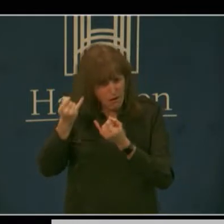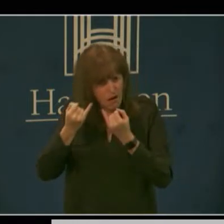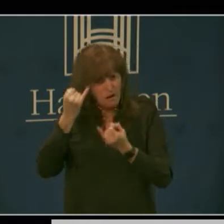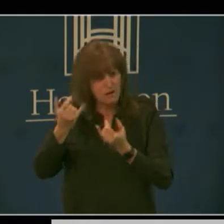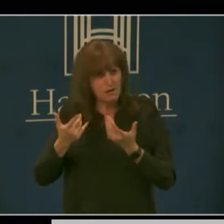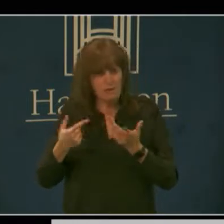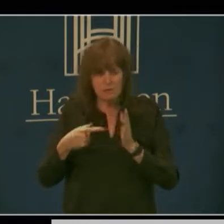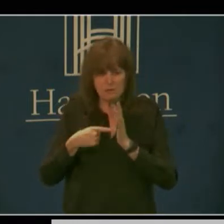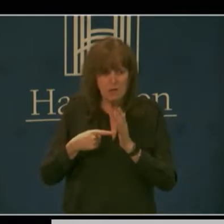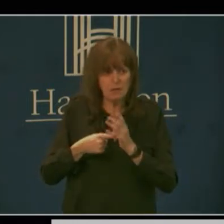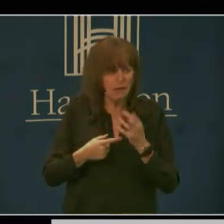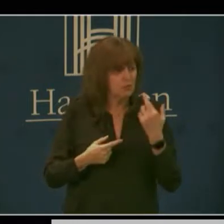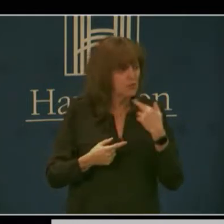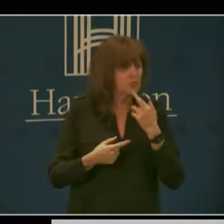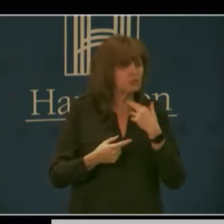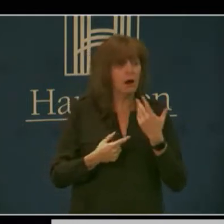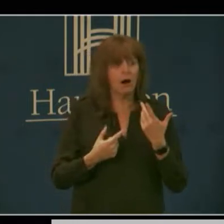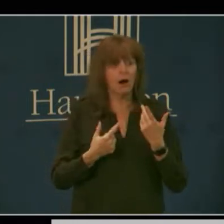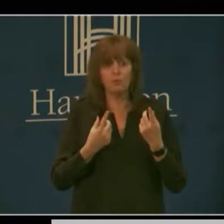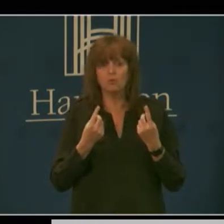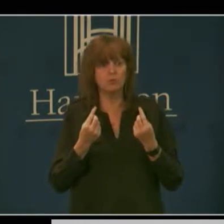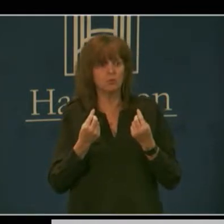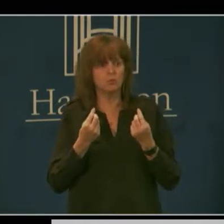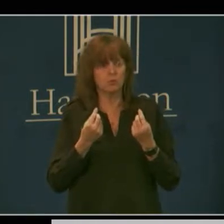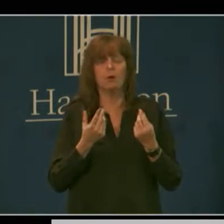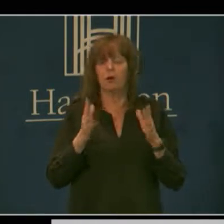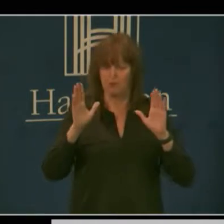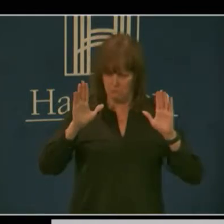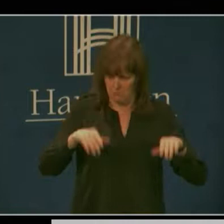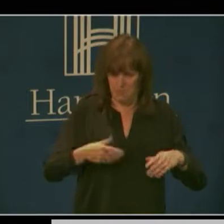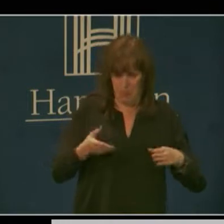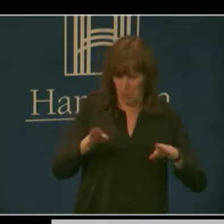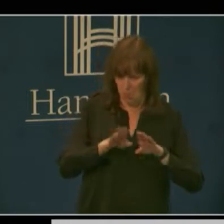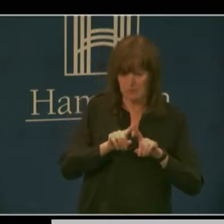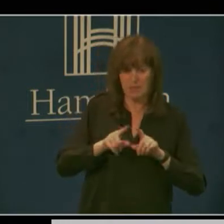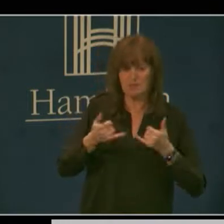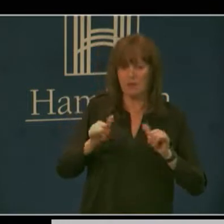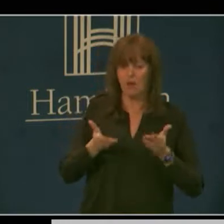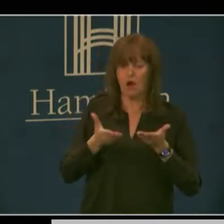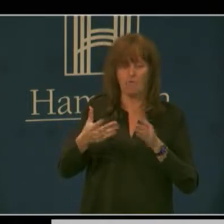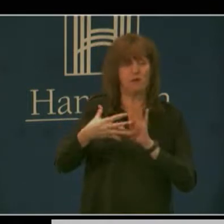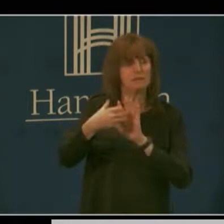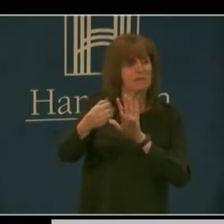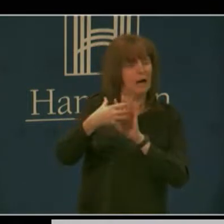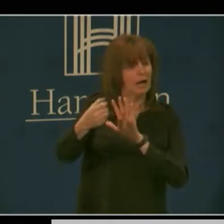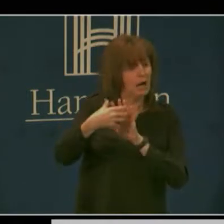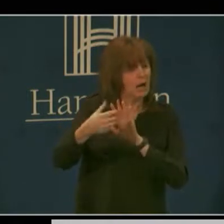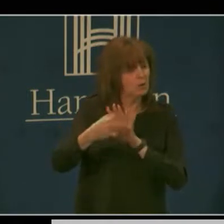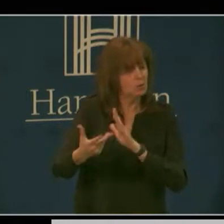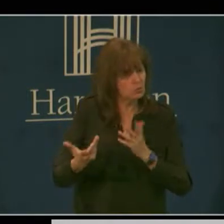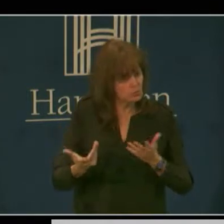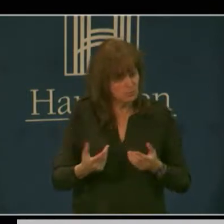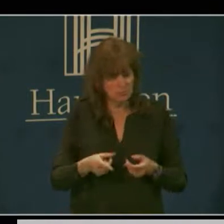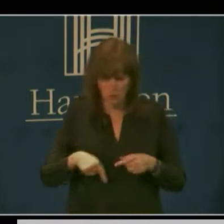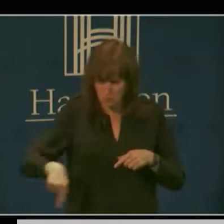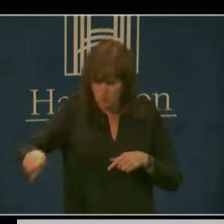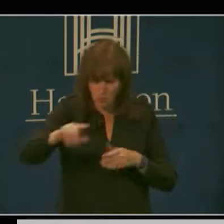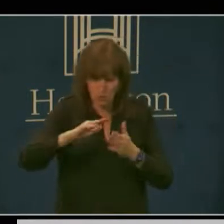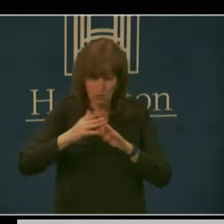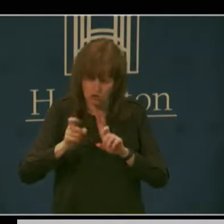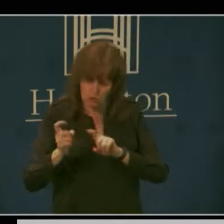continue to do takeout, you know, continue to support them. But as of yesterday, with the long list of things that are now